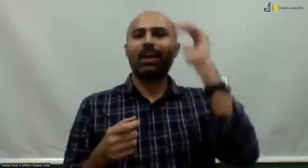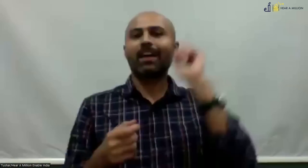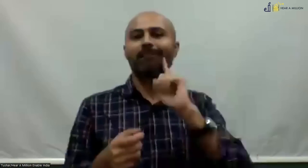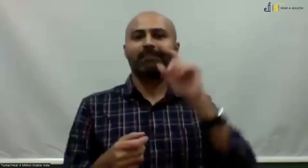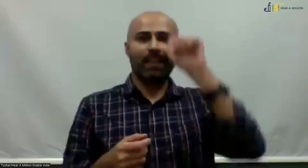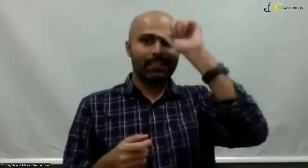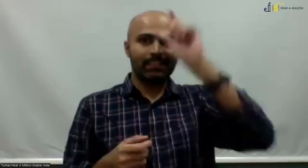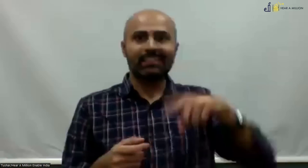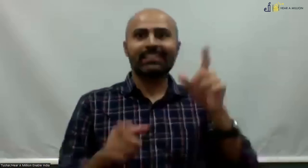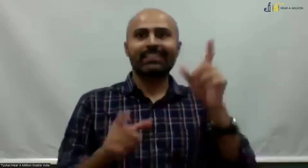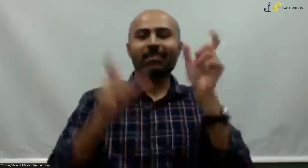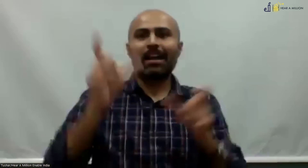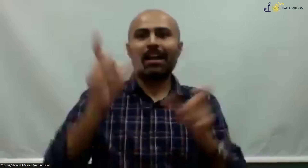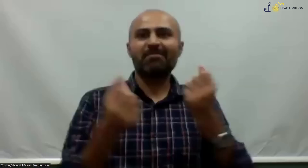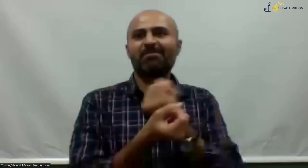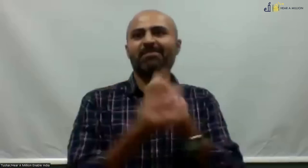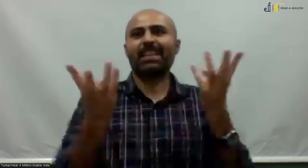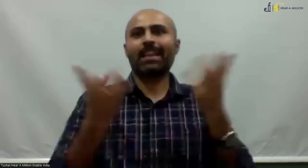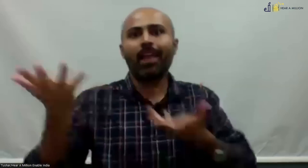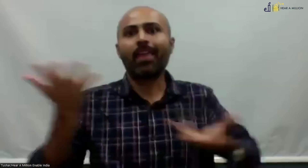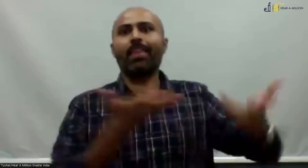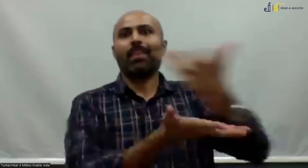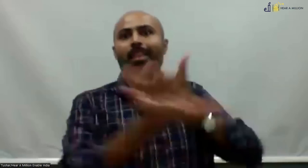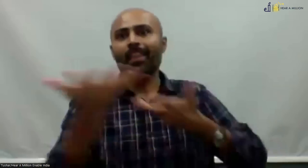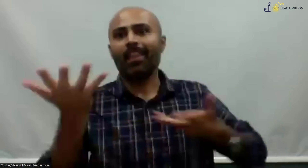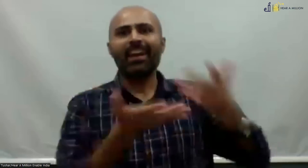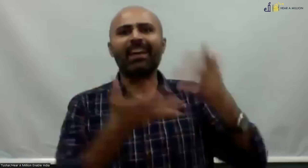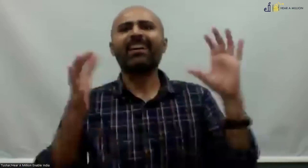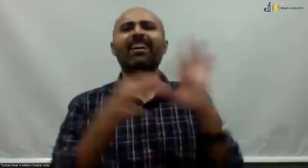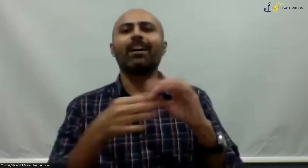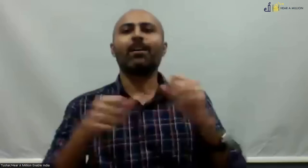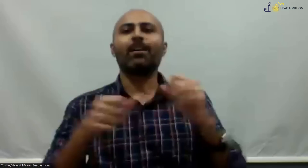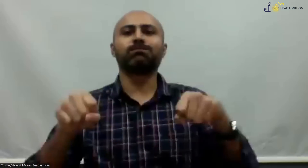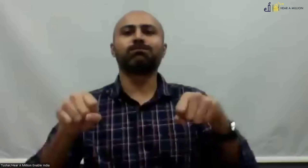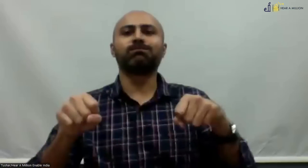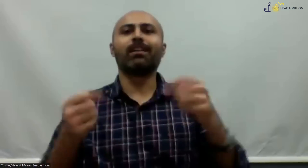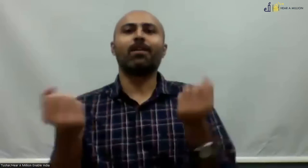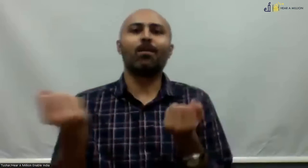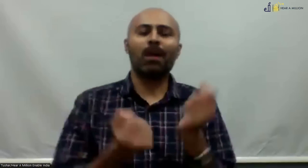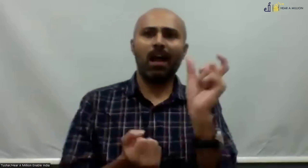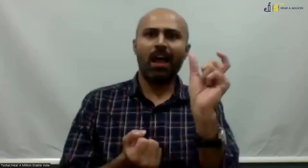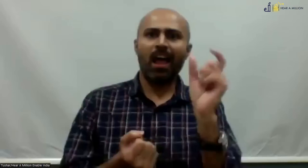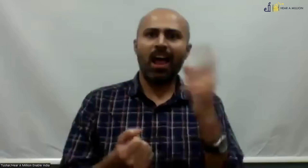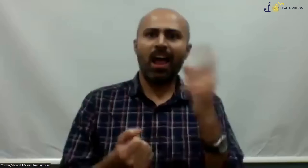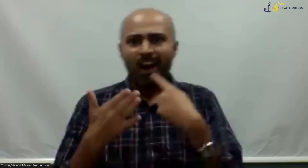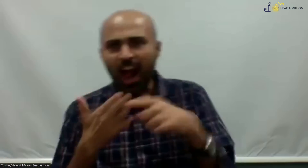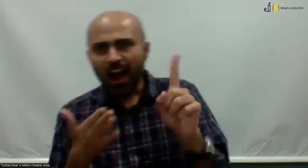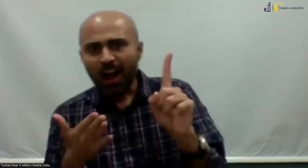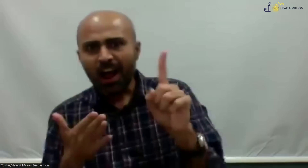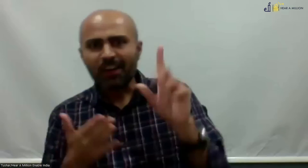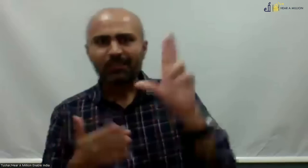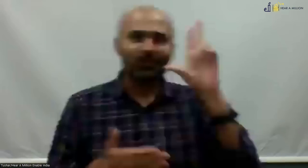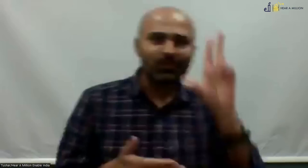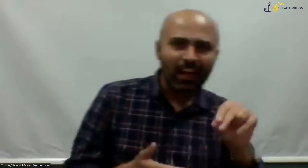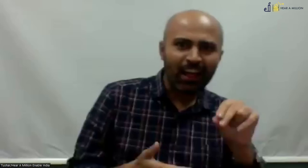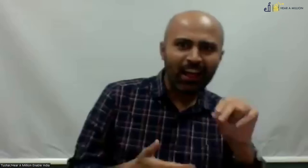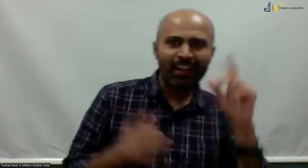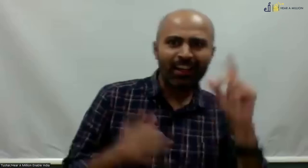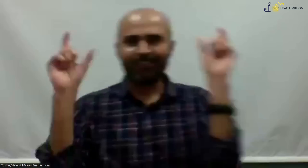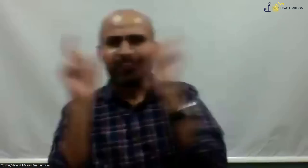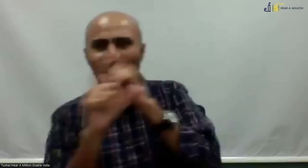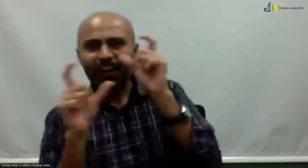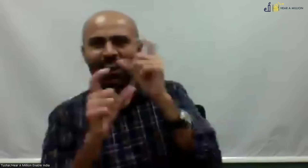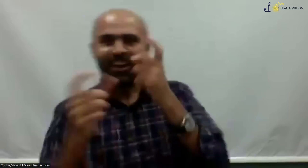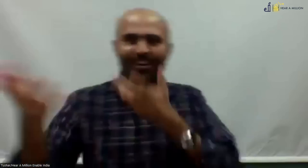are 196 people. That's a great number. And obviously so, because this is a